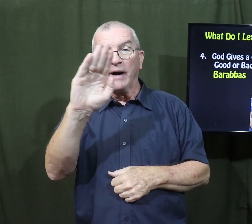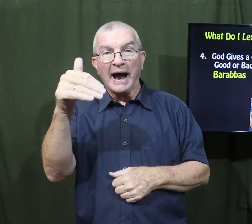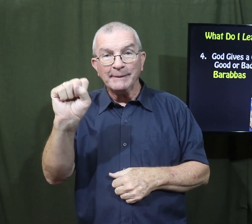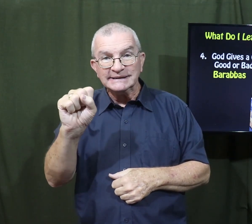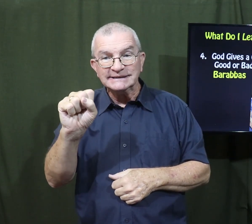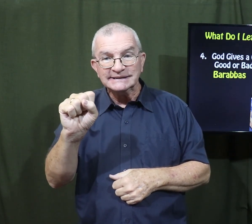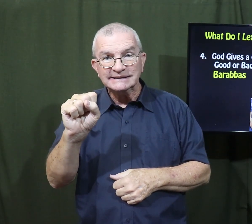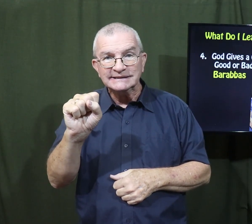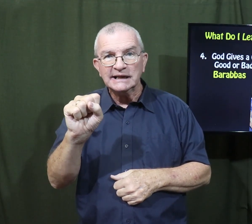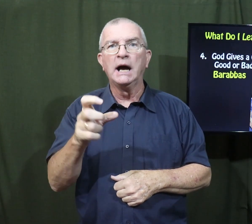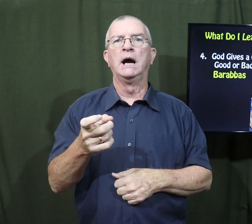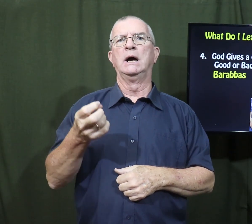between Barabbas